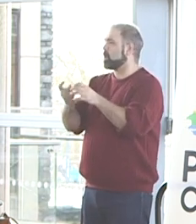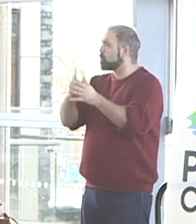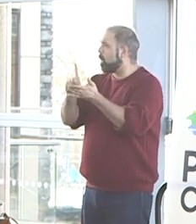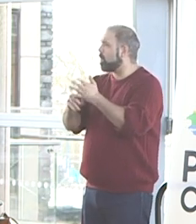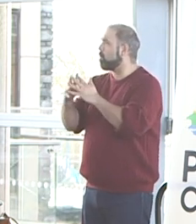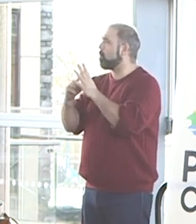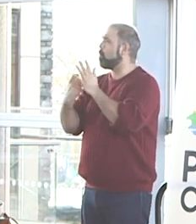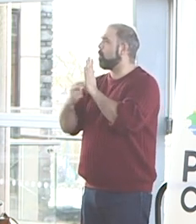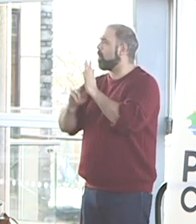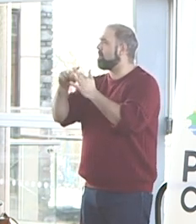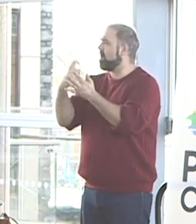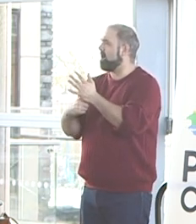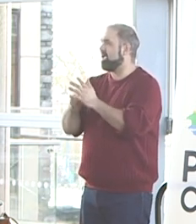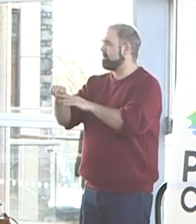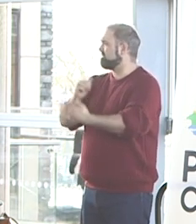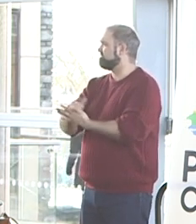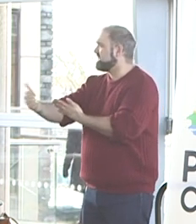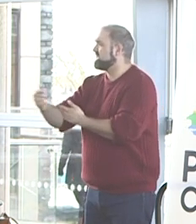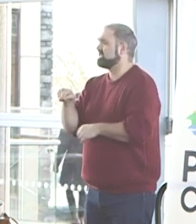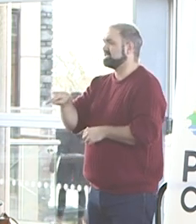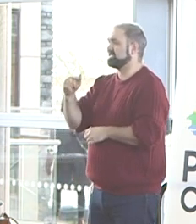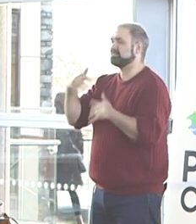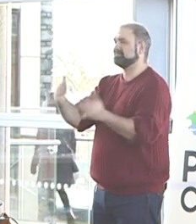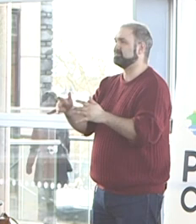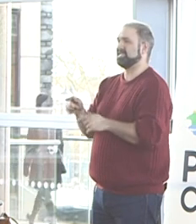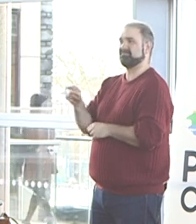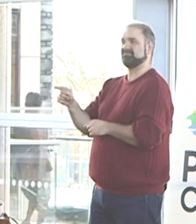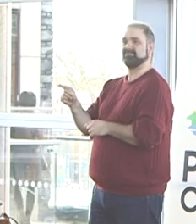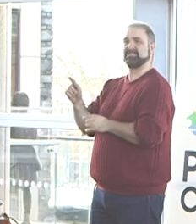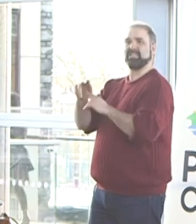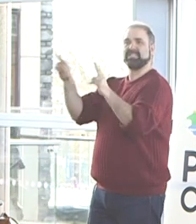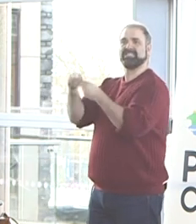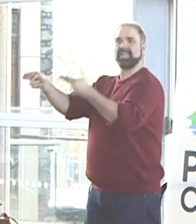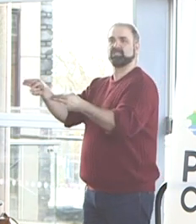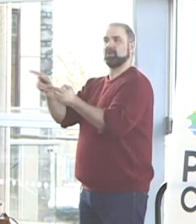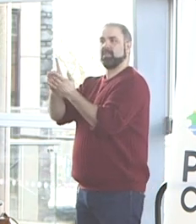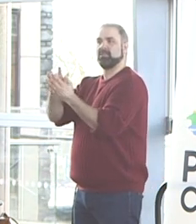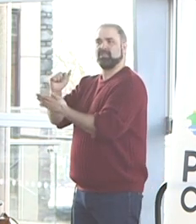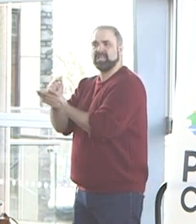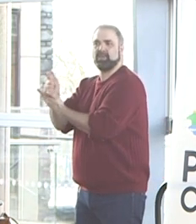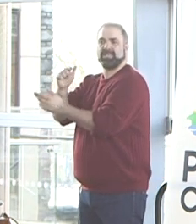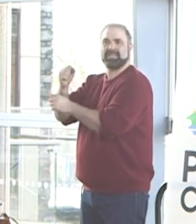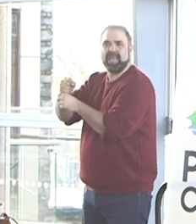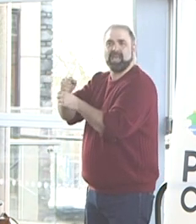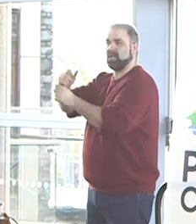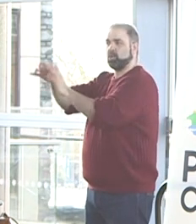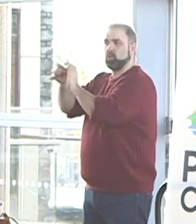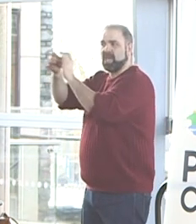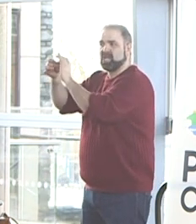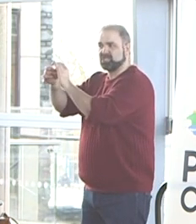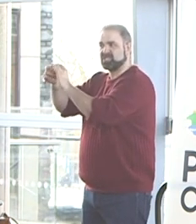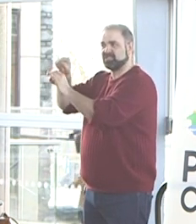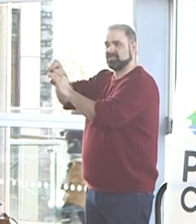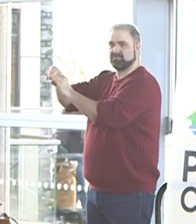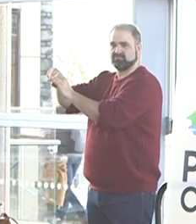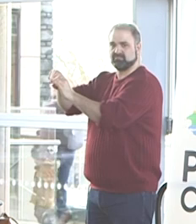our great unsung heroes. He's done amazing work with the International Lesbian and Gay Association, which Lisa was the first Secretary General